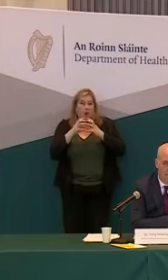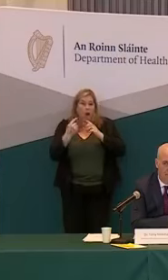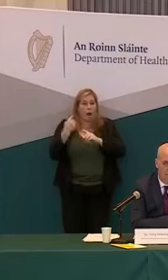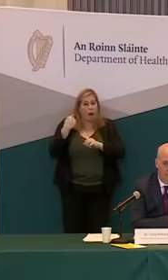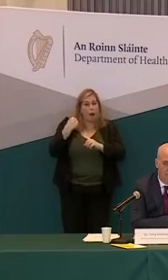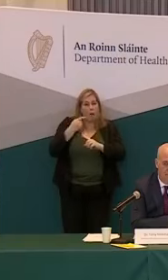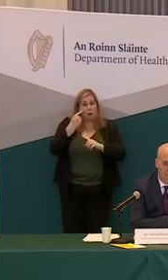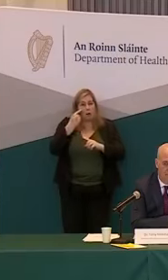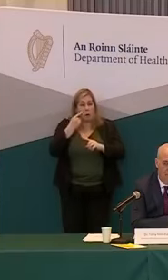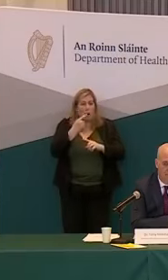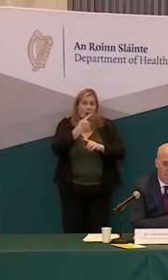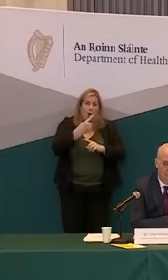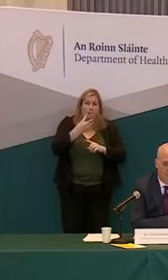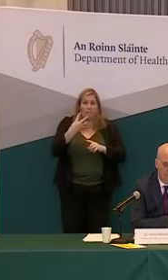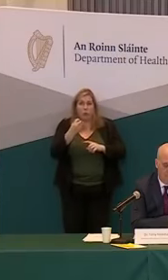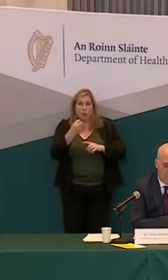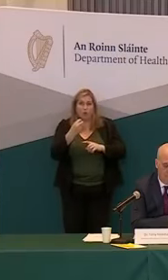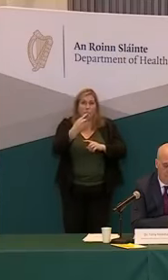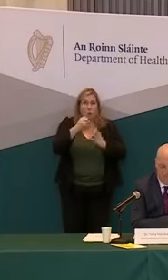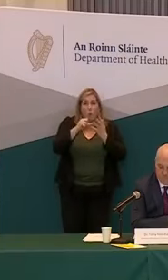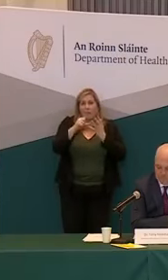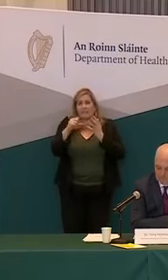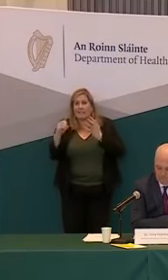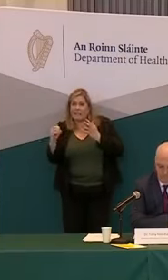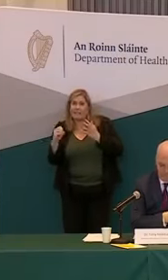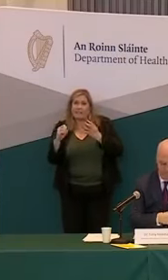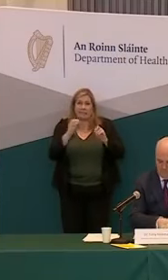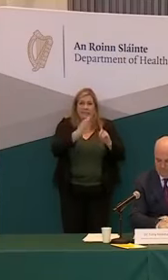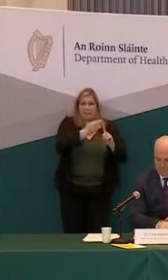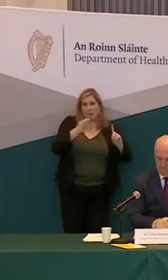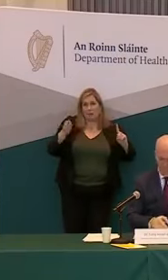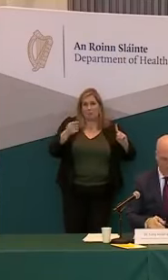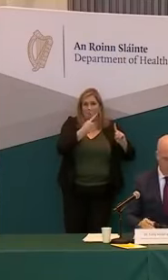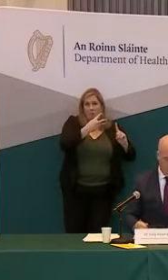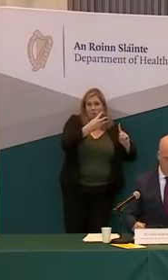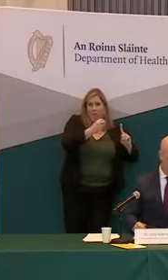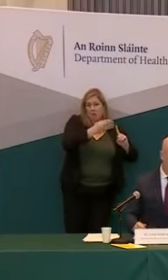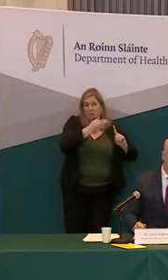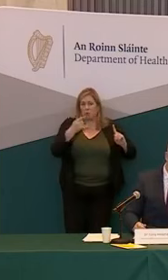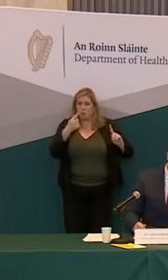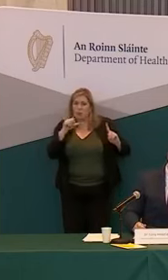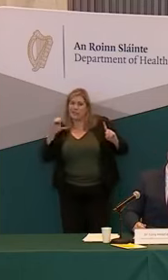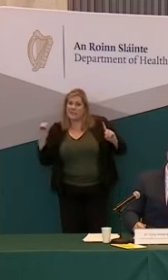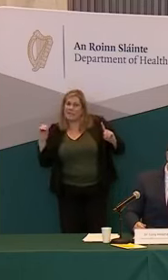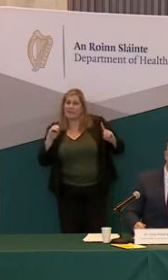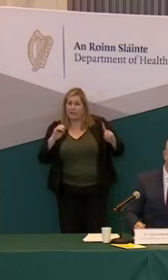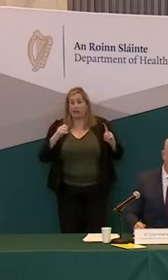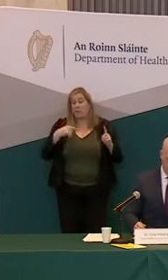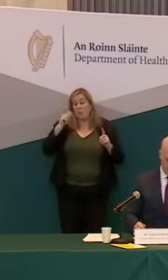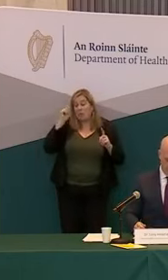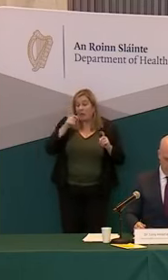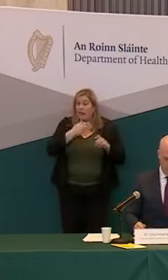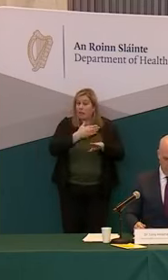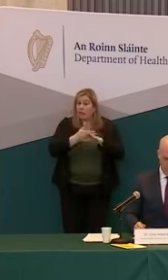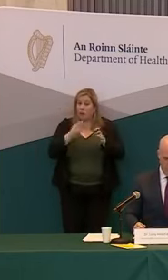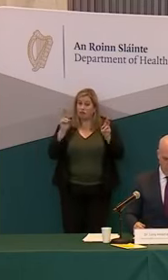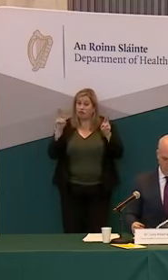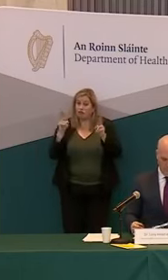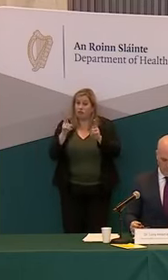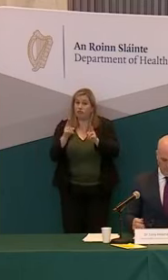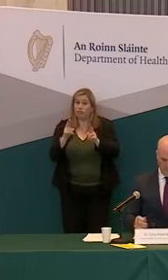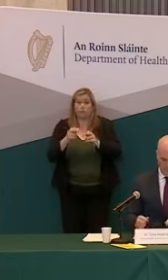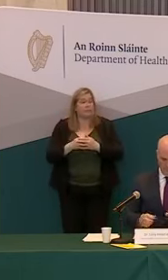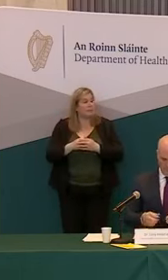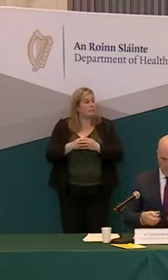to 160 people in intensive care, and one might even imagine that's beginning to decline at this point.